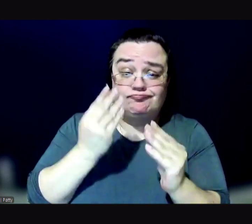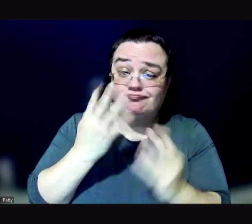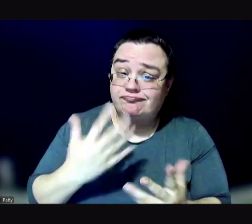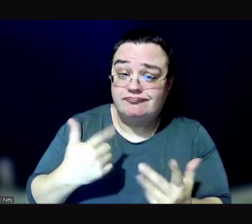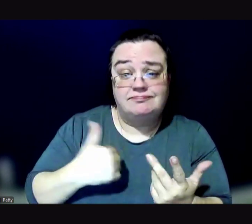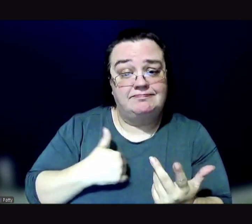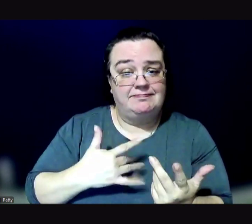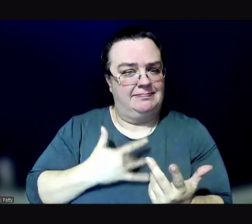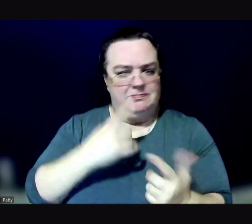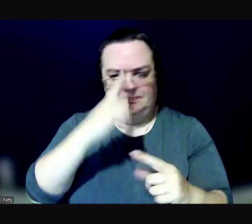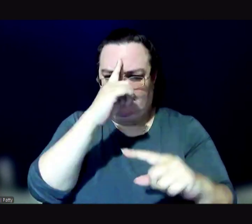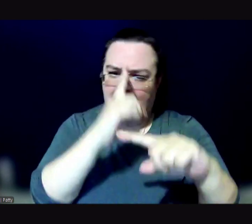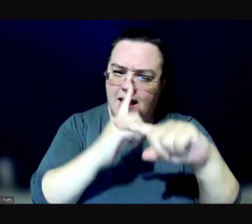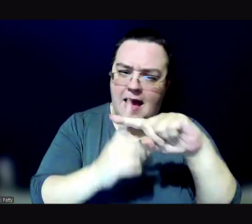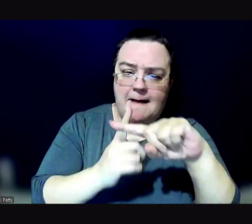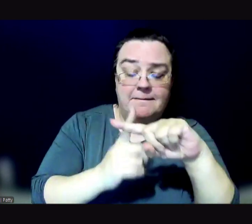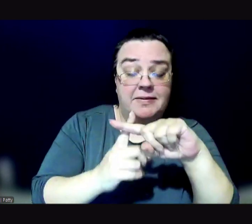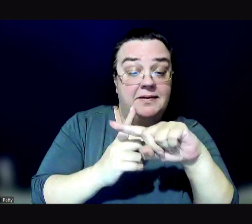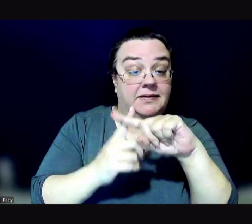that